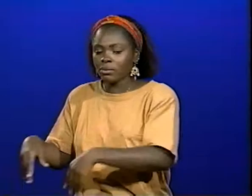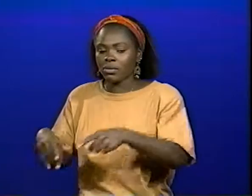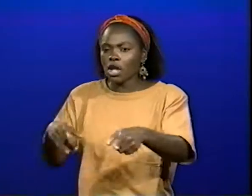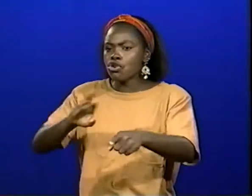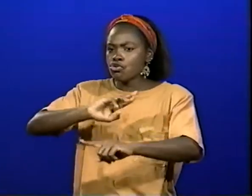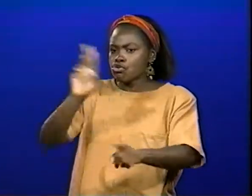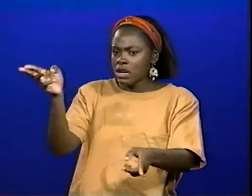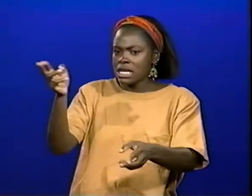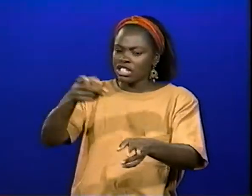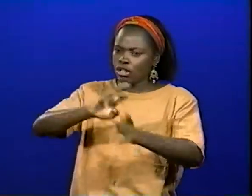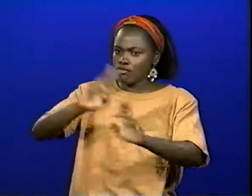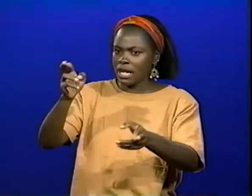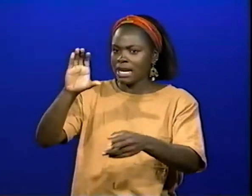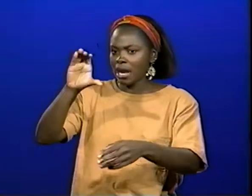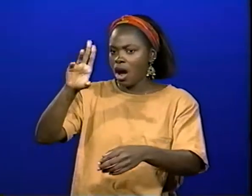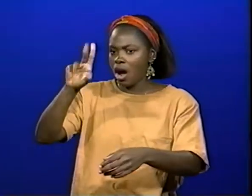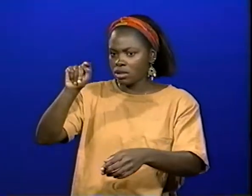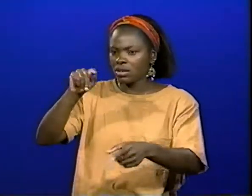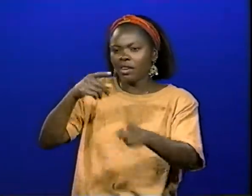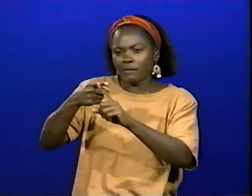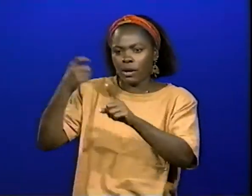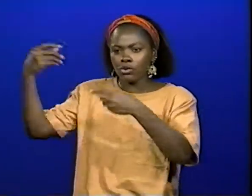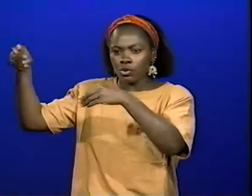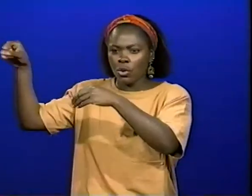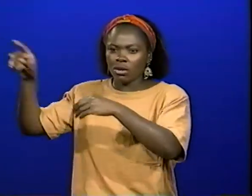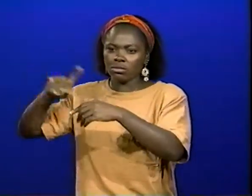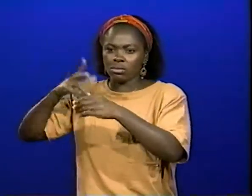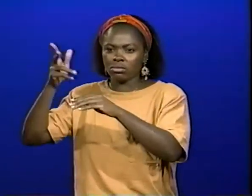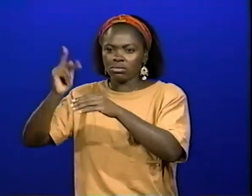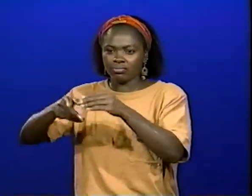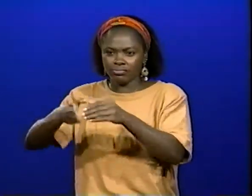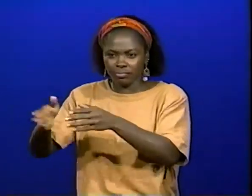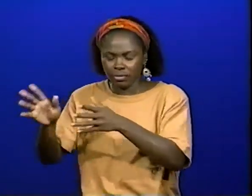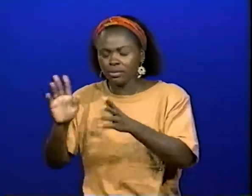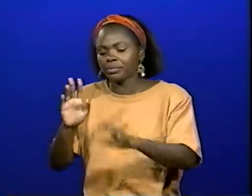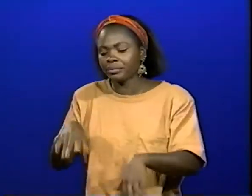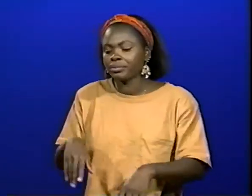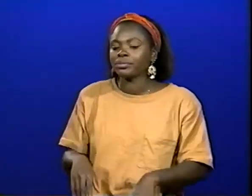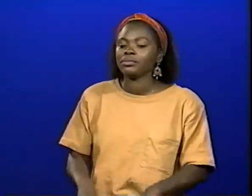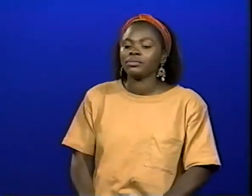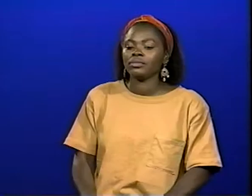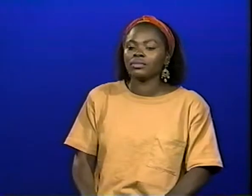butter melts. Now you want the goat meat to be already cut by the store.